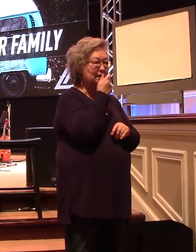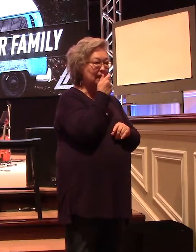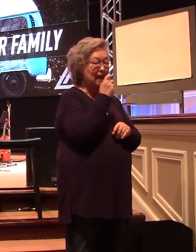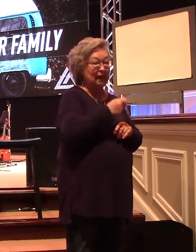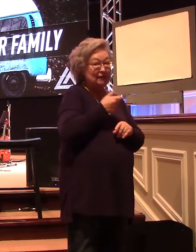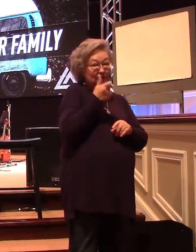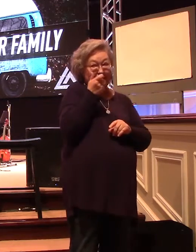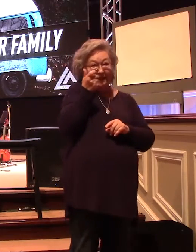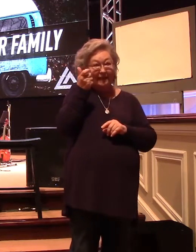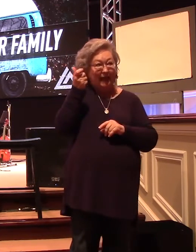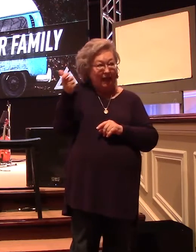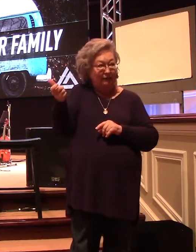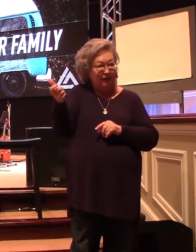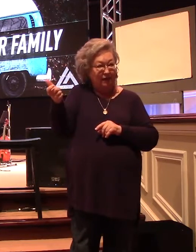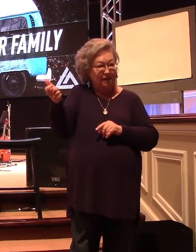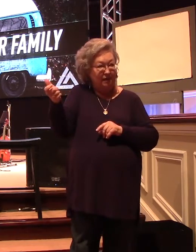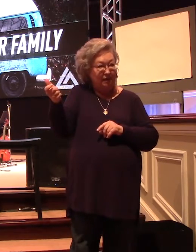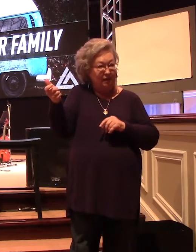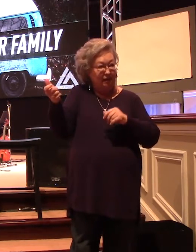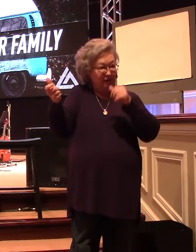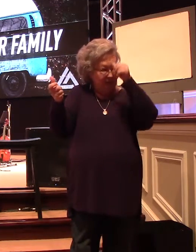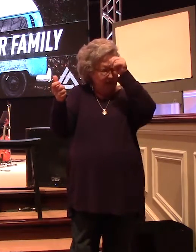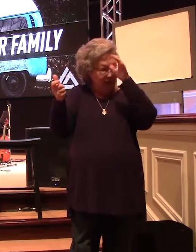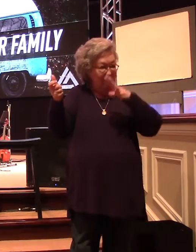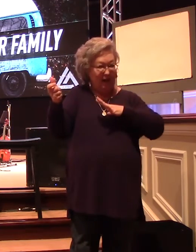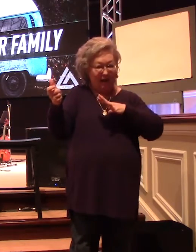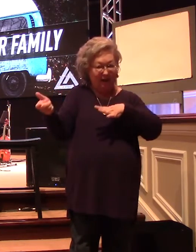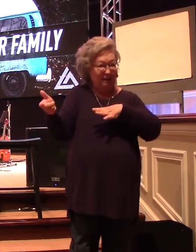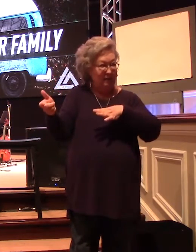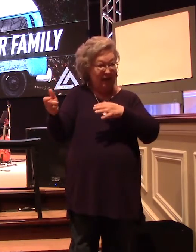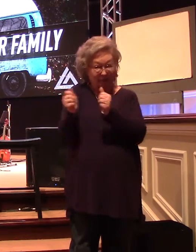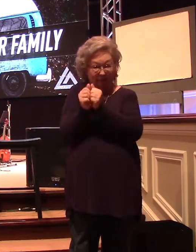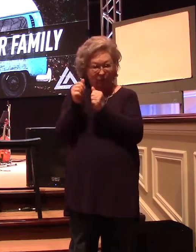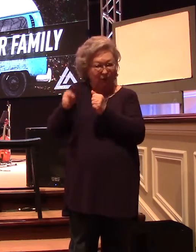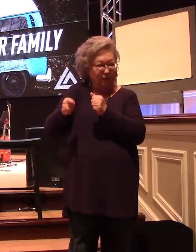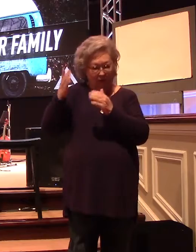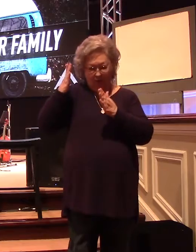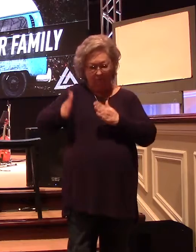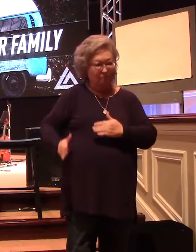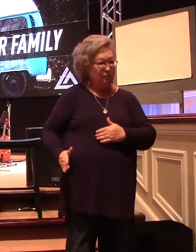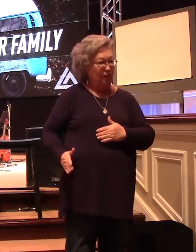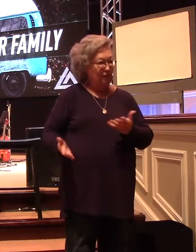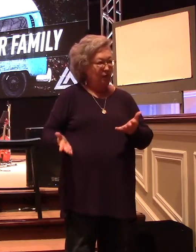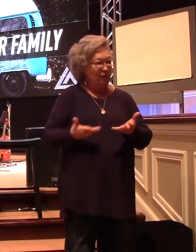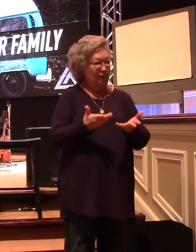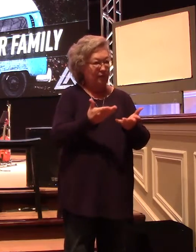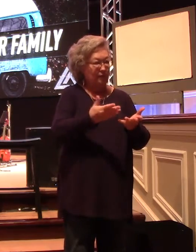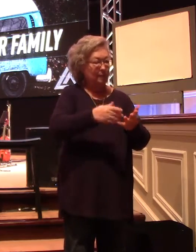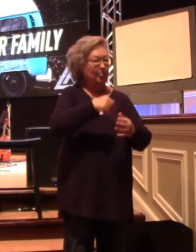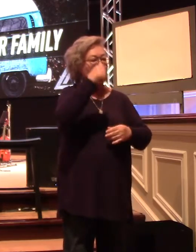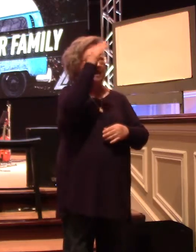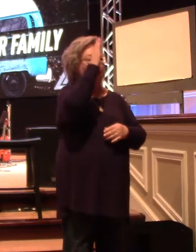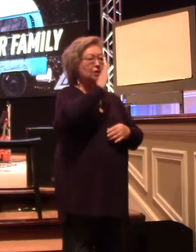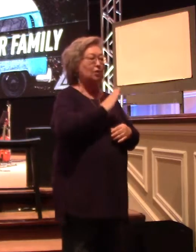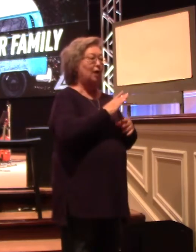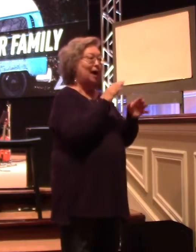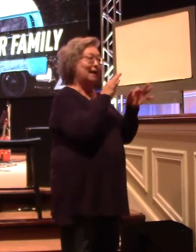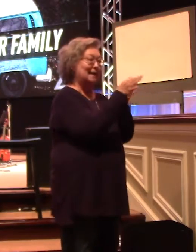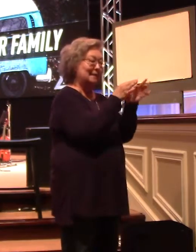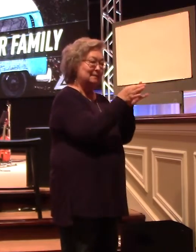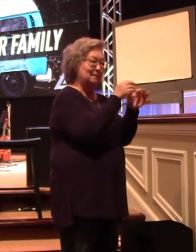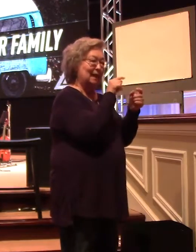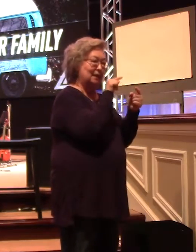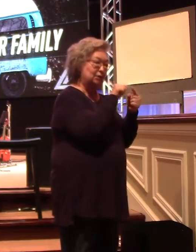her husband who was with her. So here we see right at the beginning, God's given instruction, direction to the